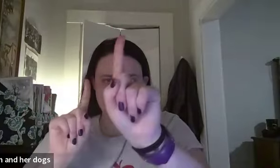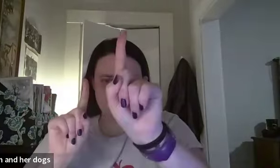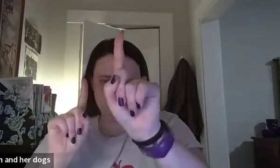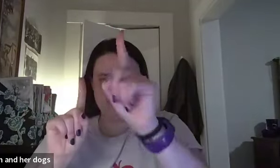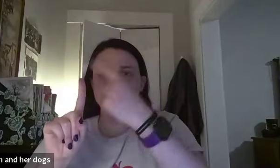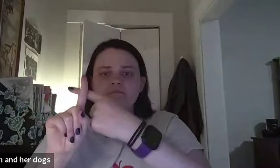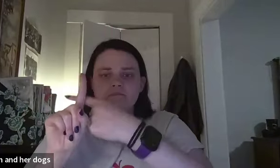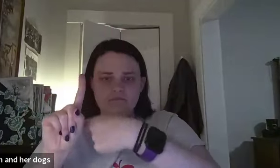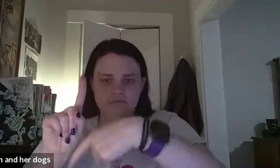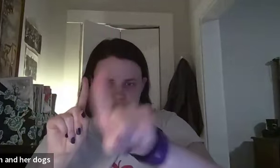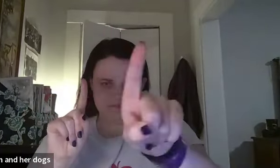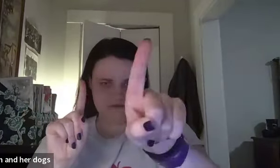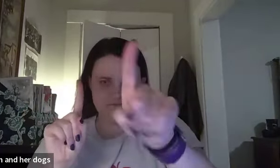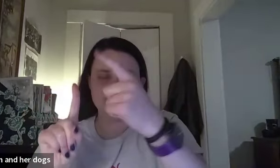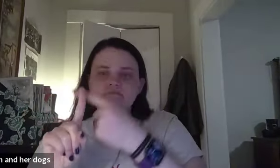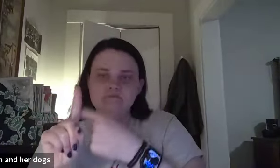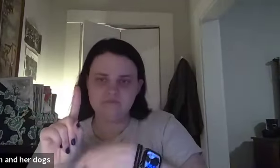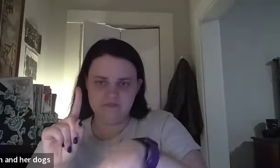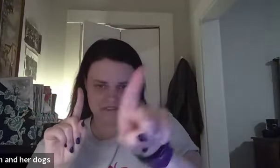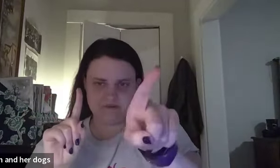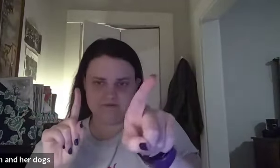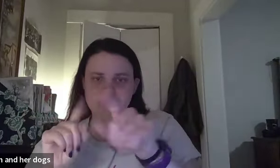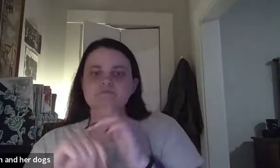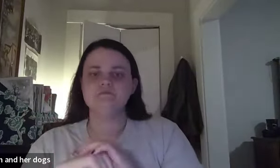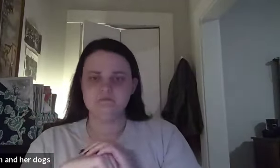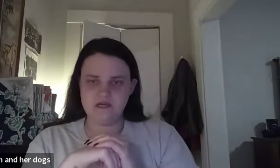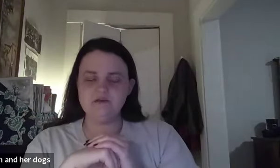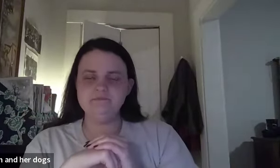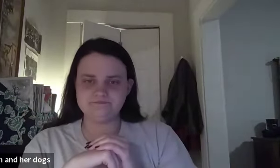month, next month, next month. Okay.